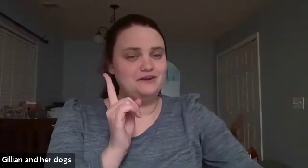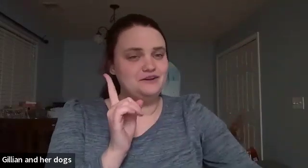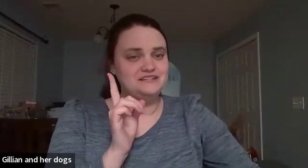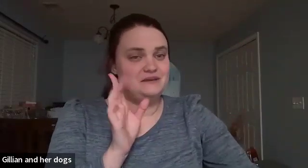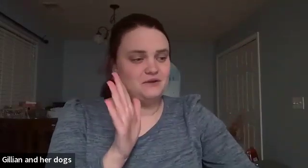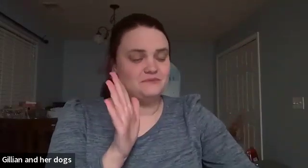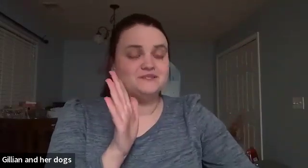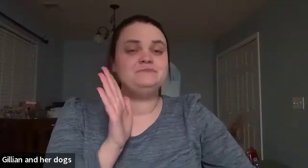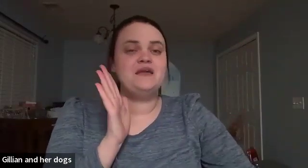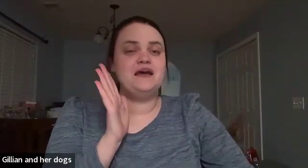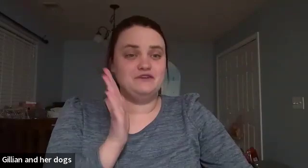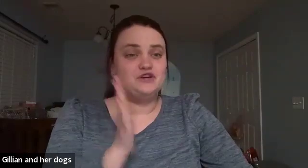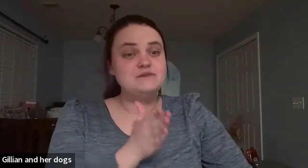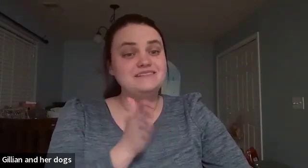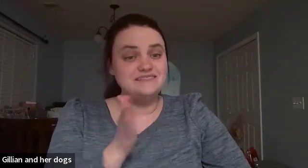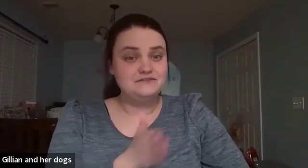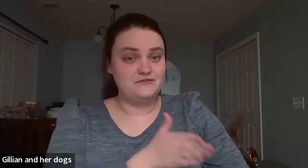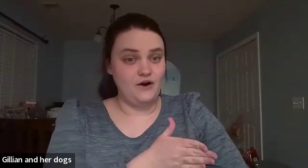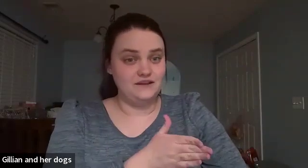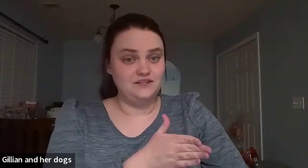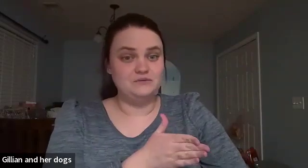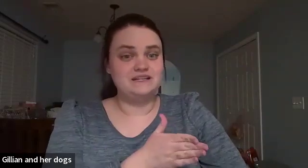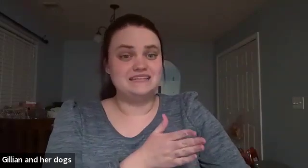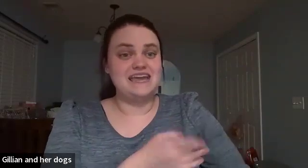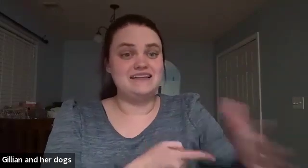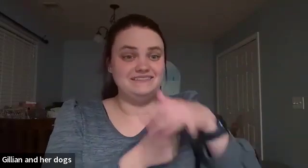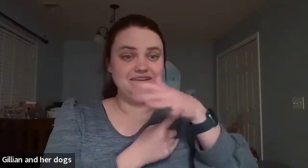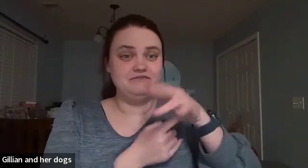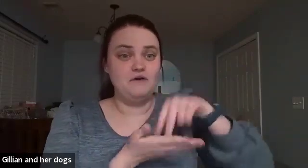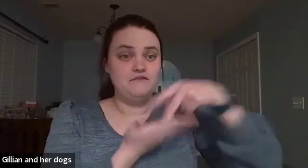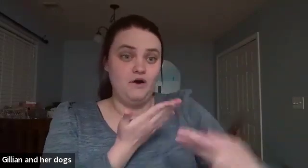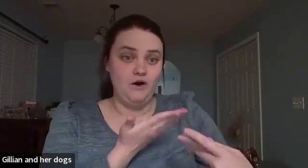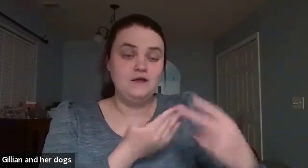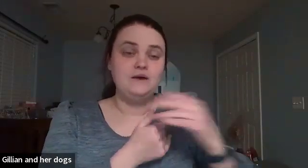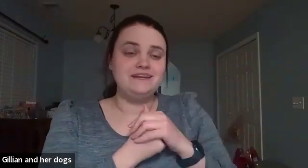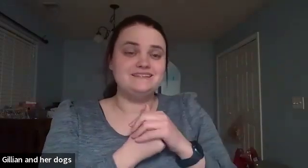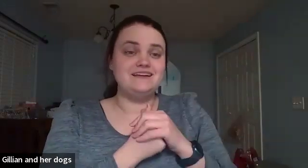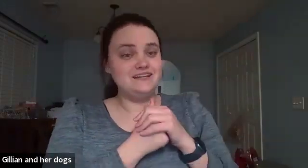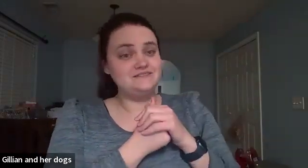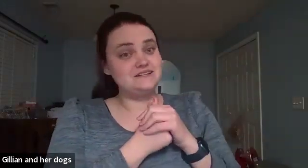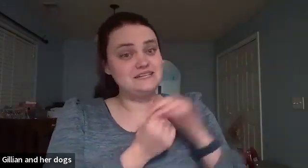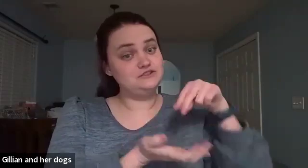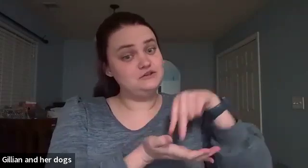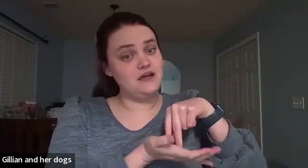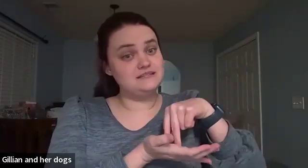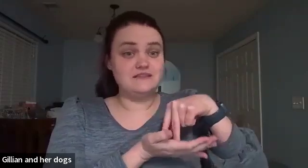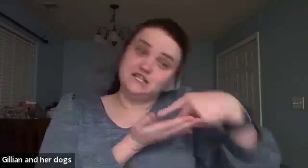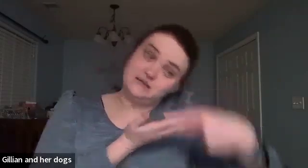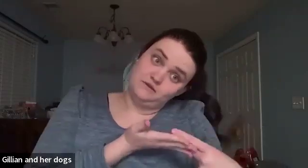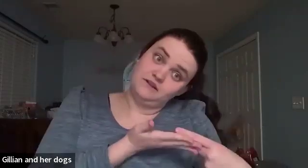not going to go too deep, I promise. If you're talking about a leaf falling, you wouldn't say leaf fall because a leaf does not stand on two legs and then tips over